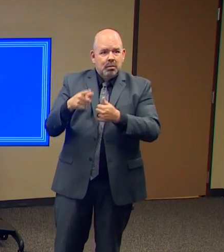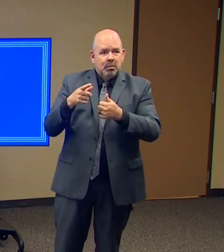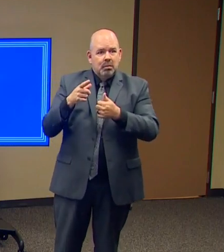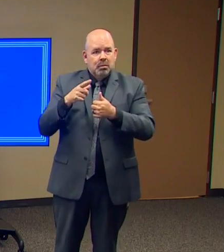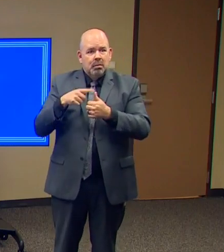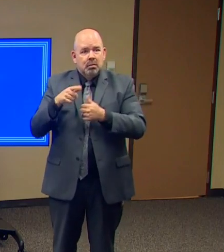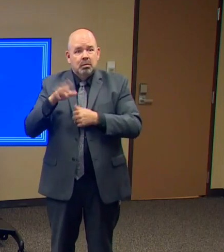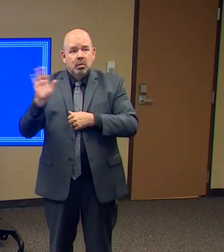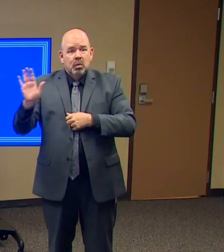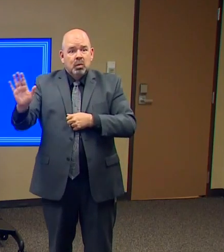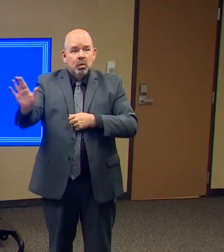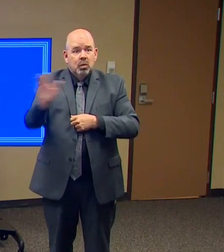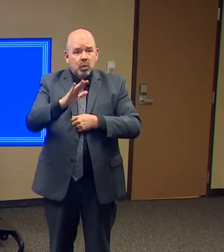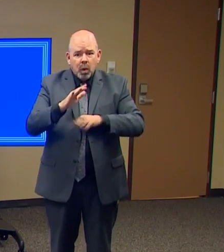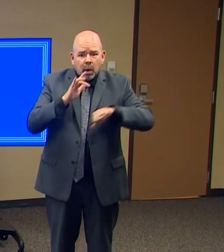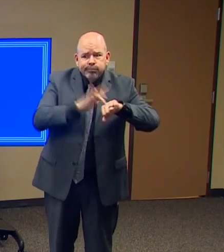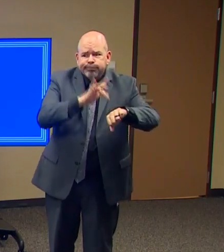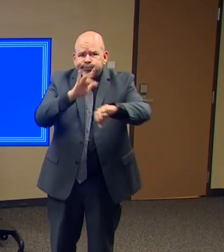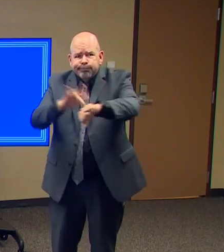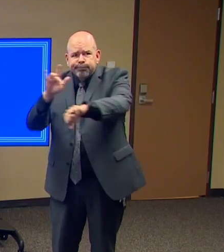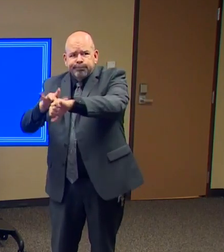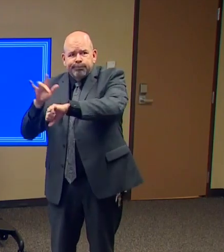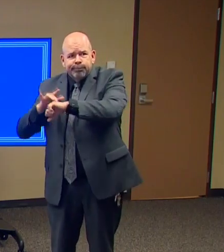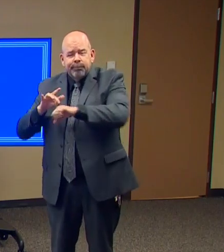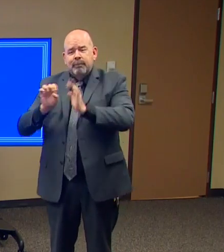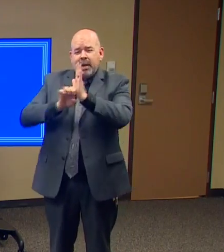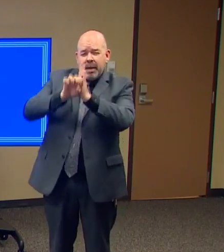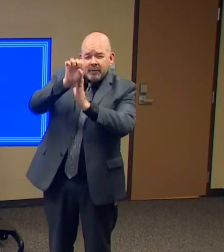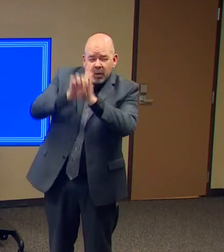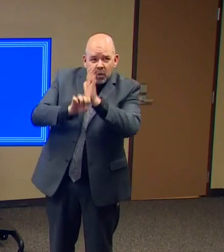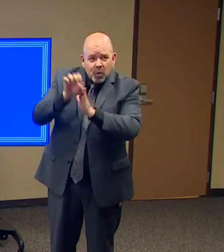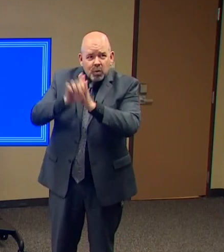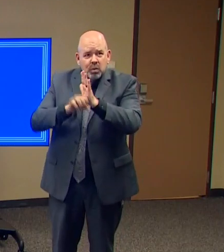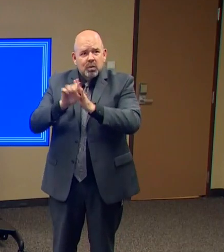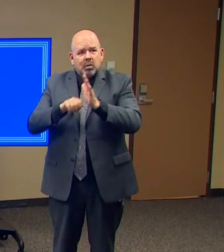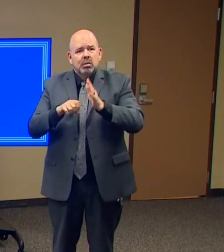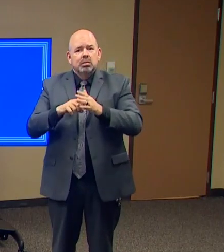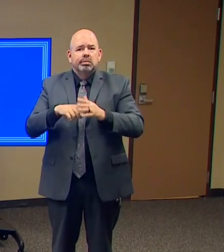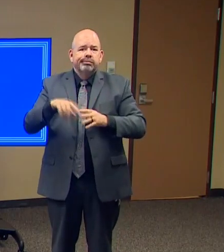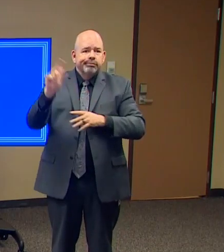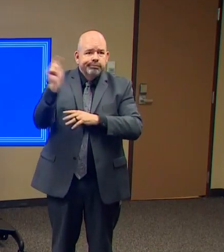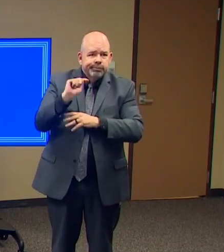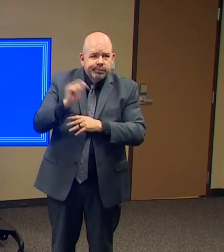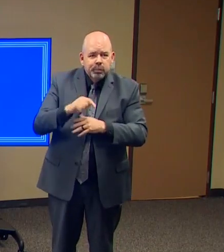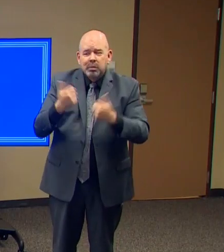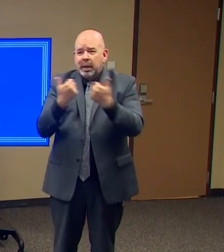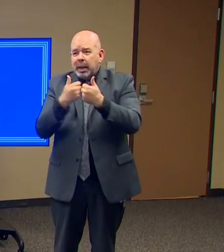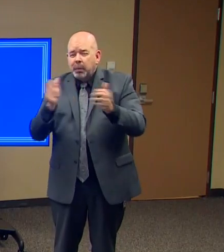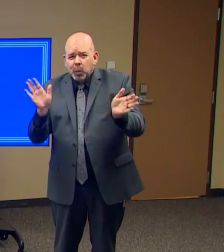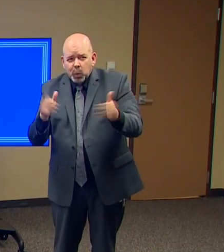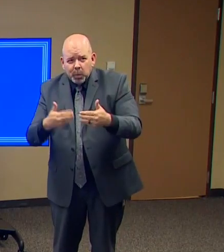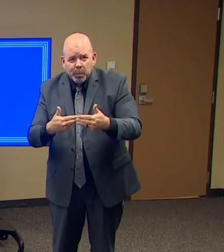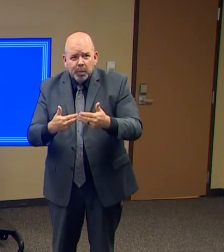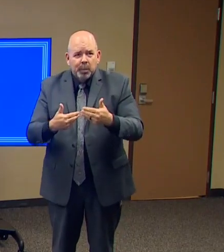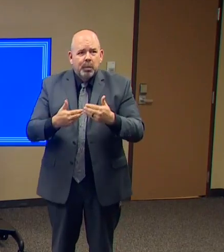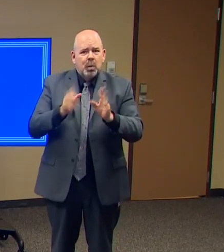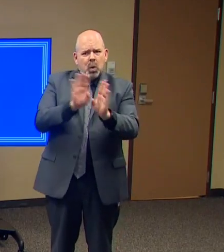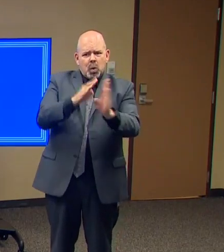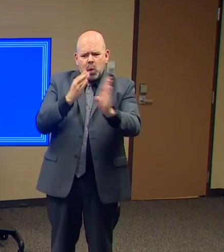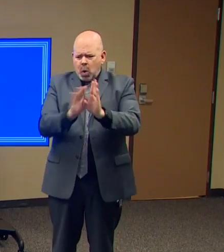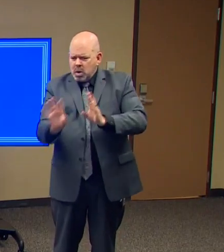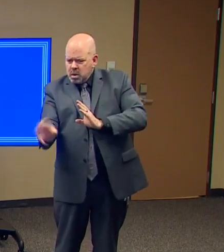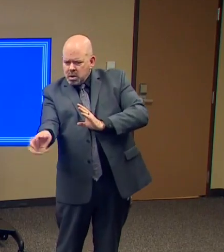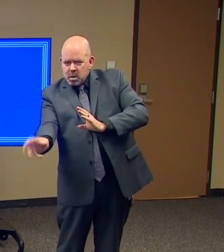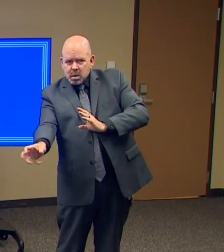touched surfaces in common areas like mailroom, laundry room, game room, elevators, door handles,